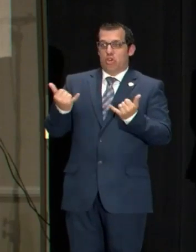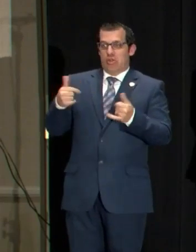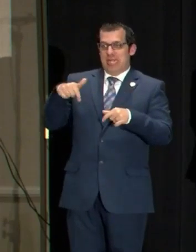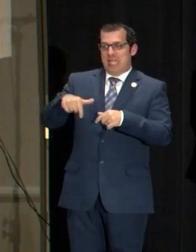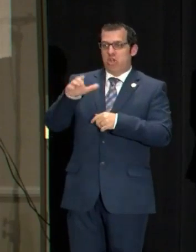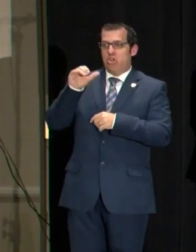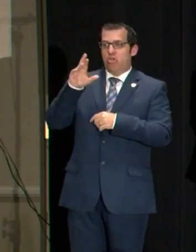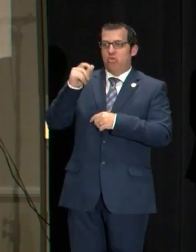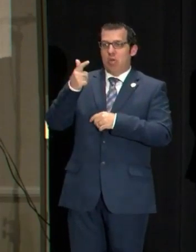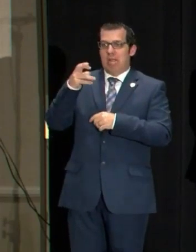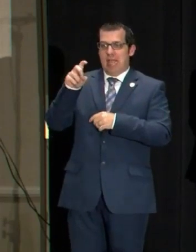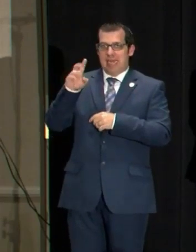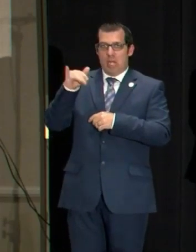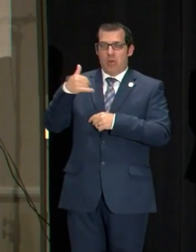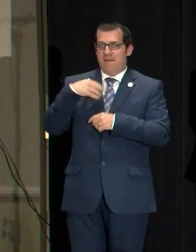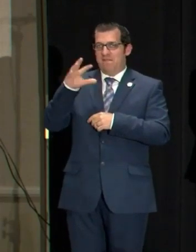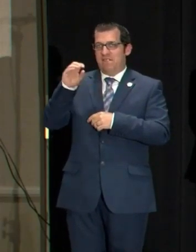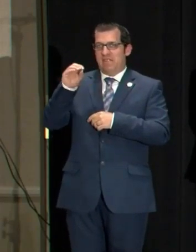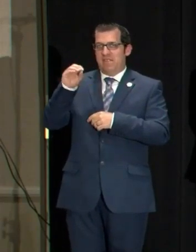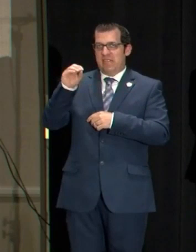here in Craighead County.